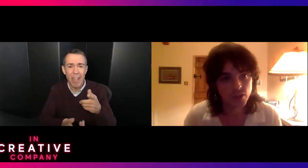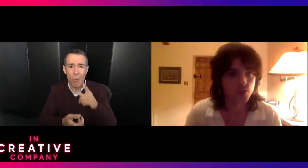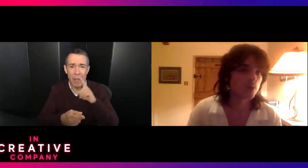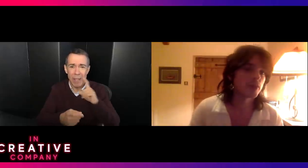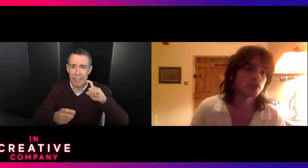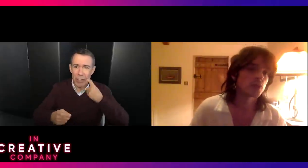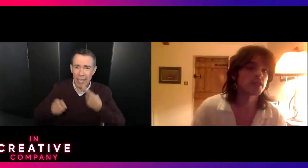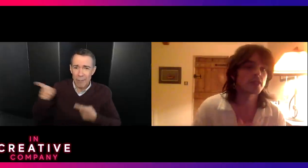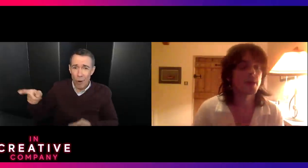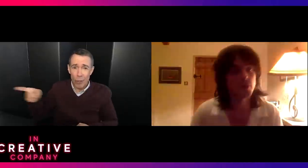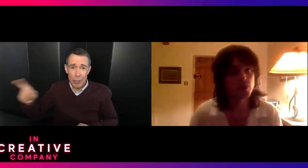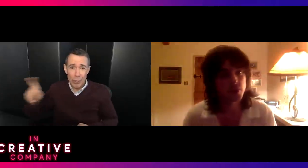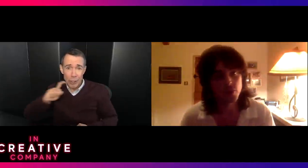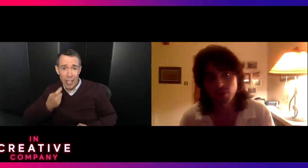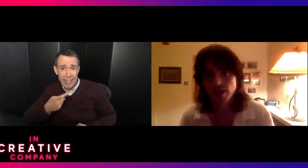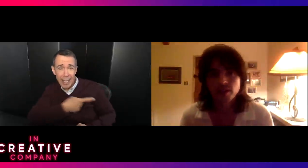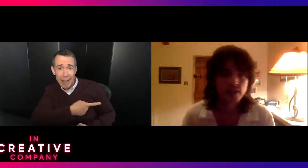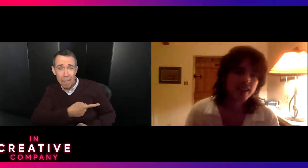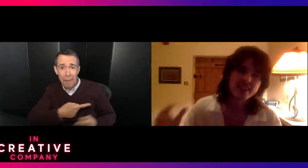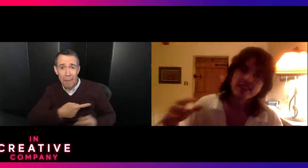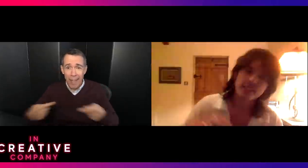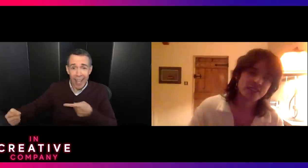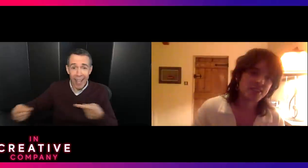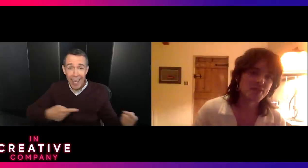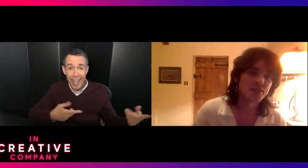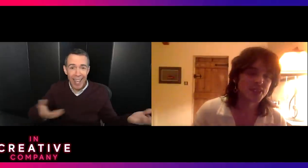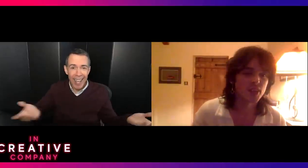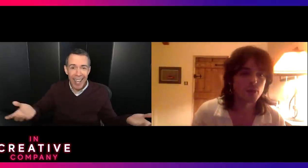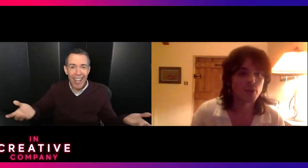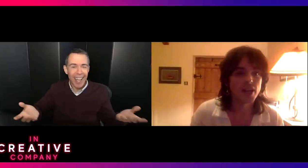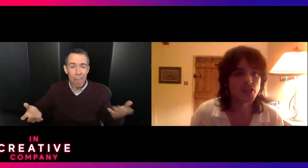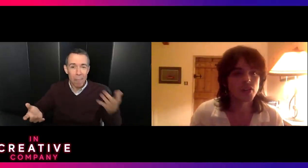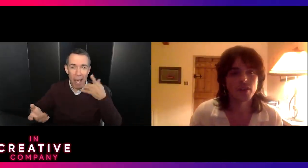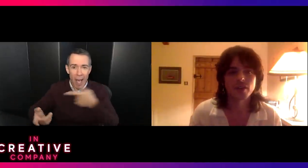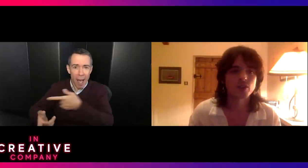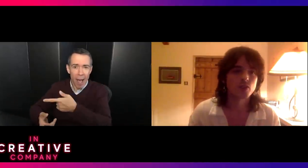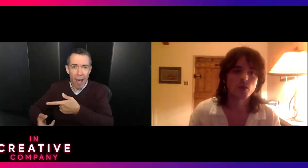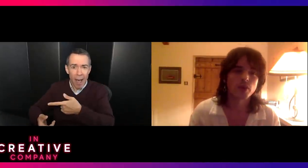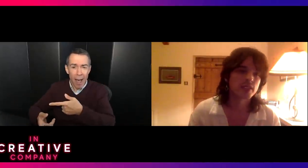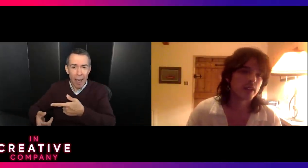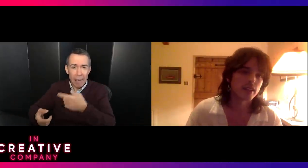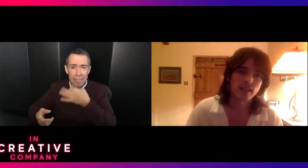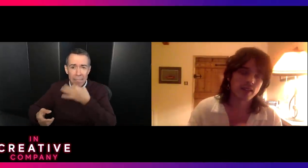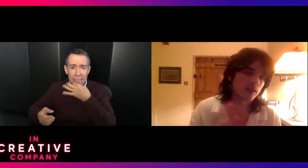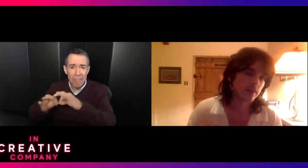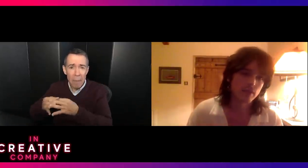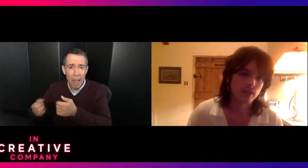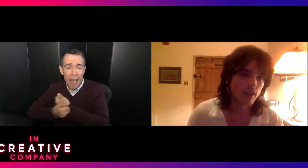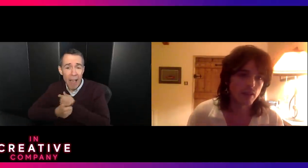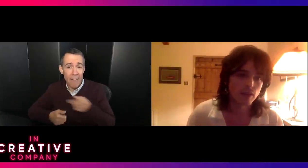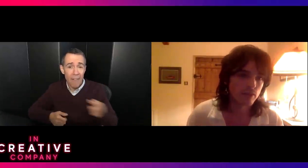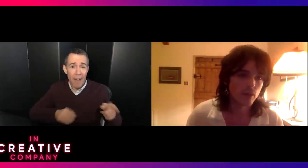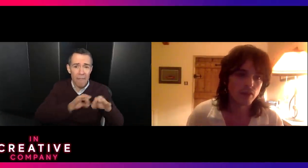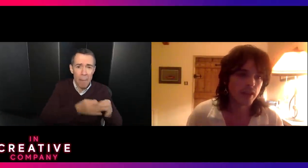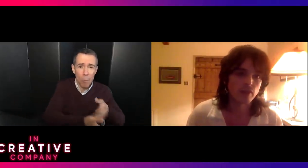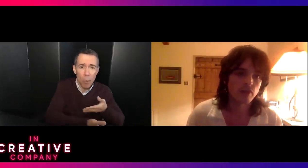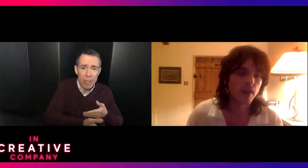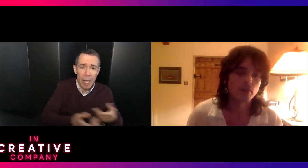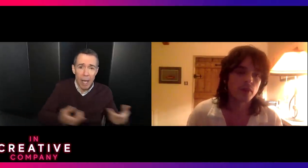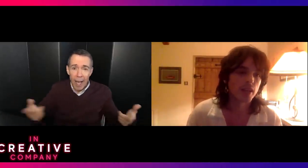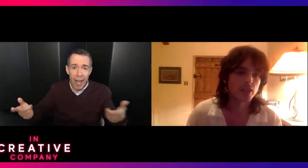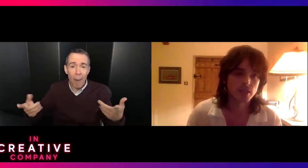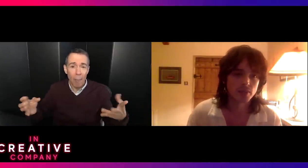each other because Ruby just wants to make music, but Miles feels a lot of pressure and wants kind of that